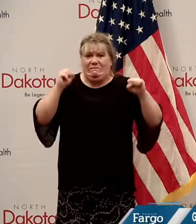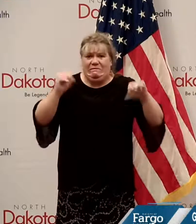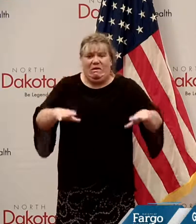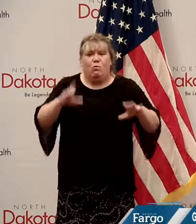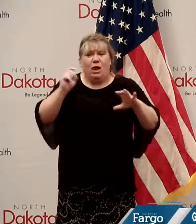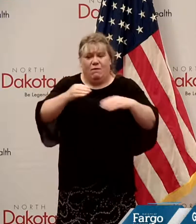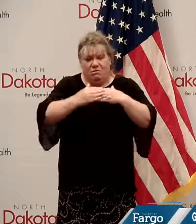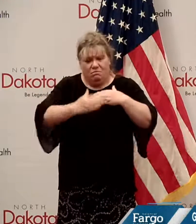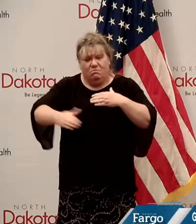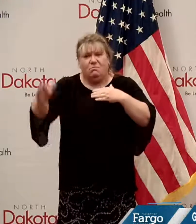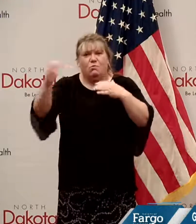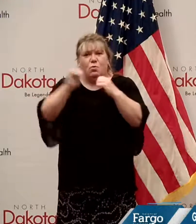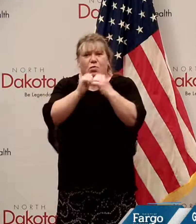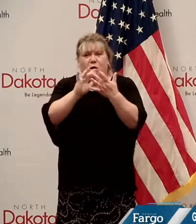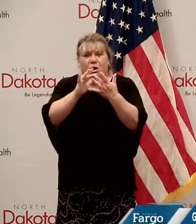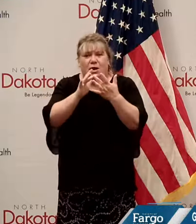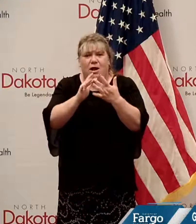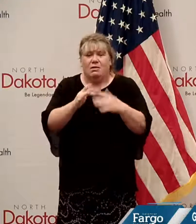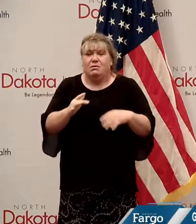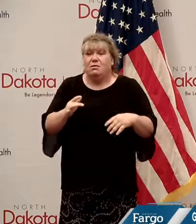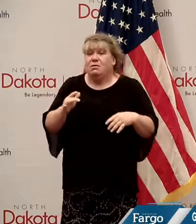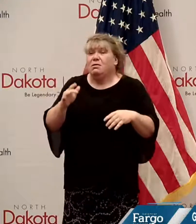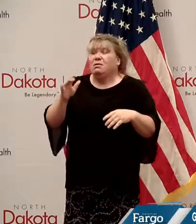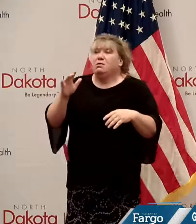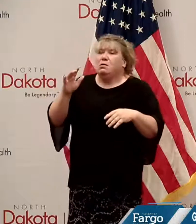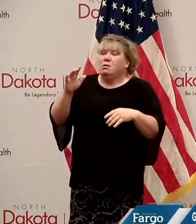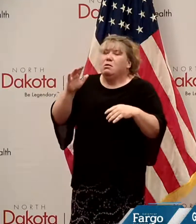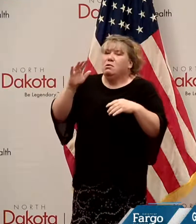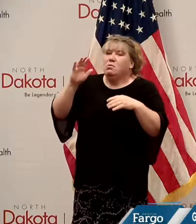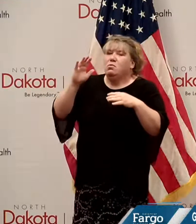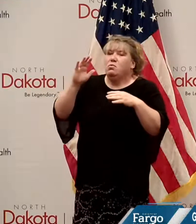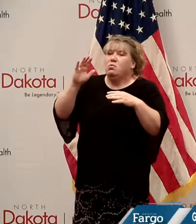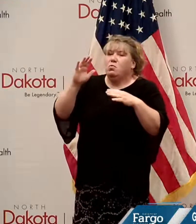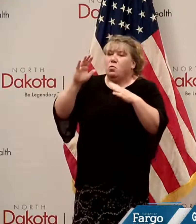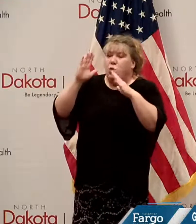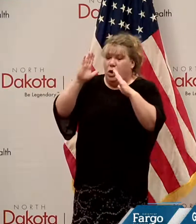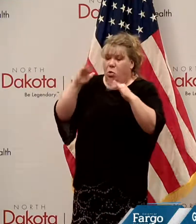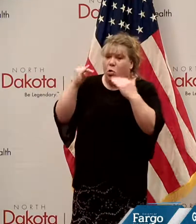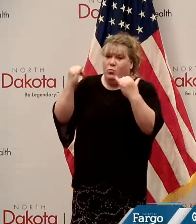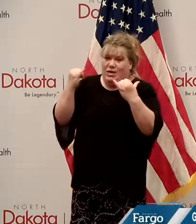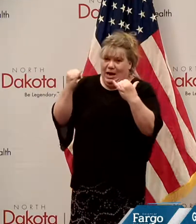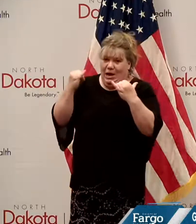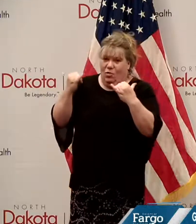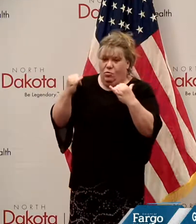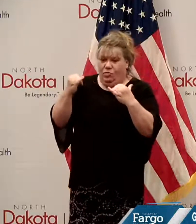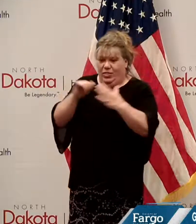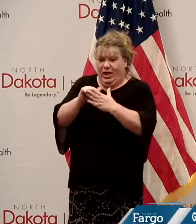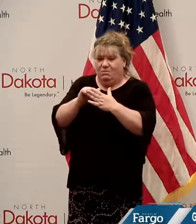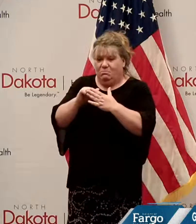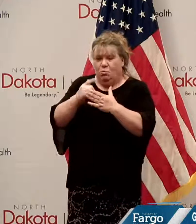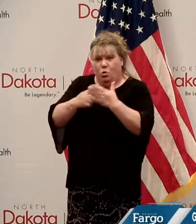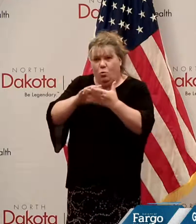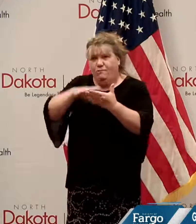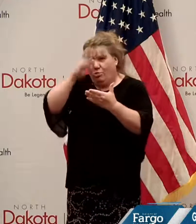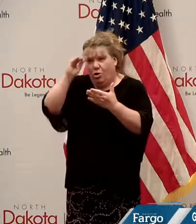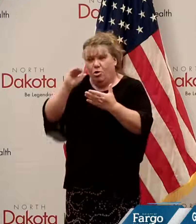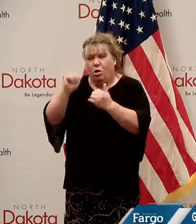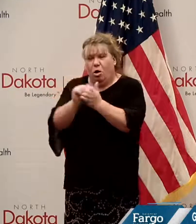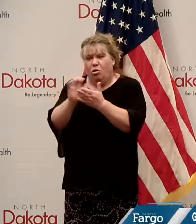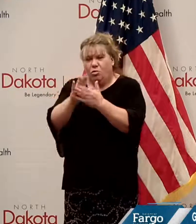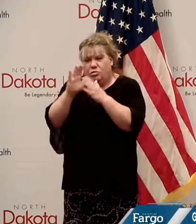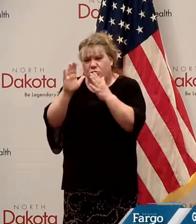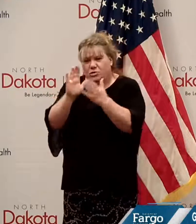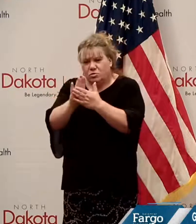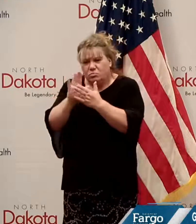in the same boat where we are, but if we are, we won't be in the same boat because we'll have built a bigger, stronger boat with all the skills and tools and testing and